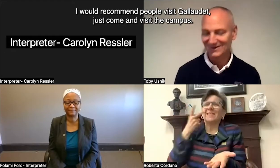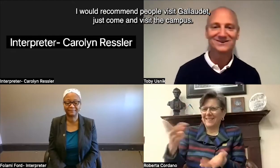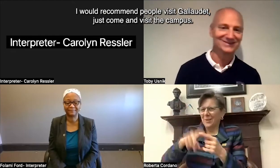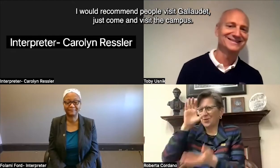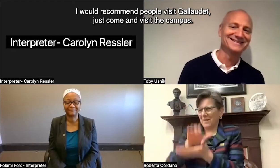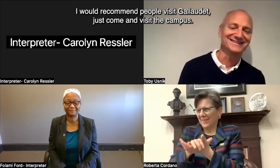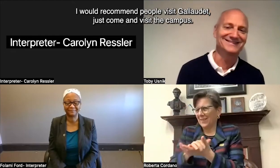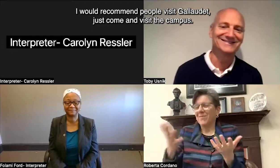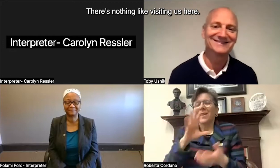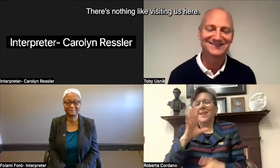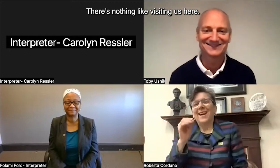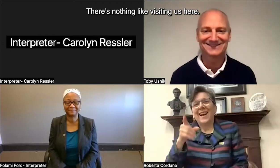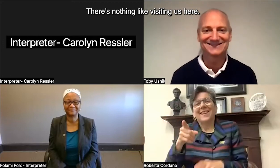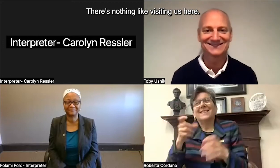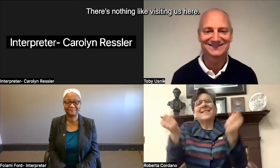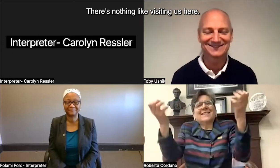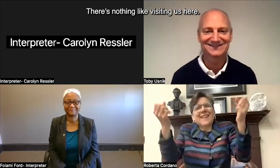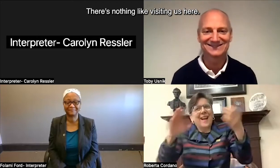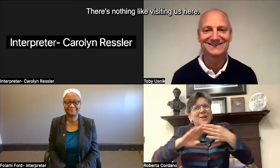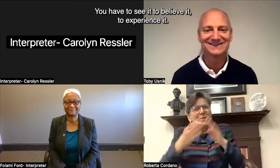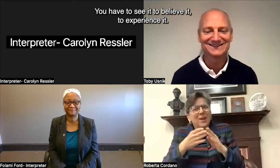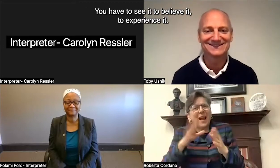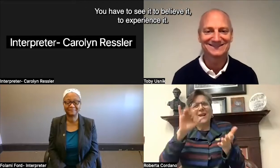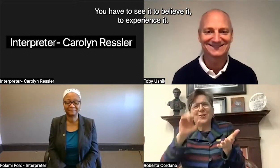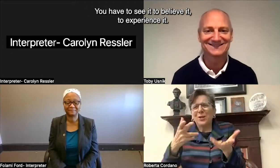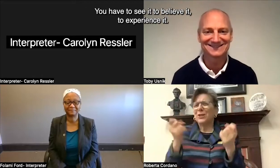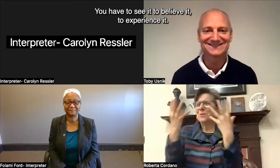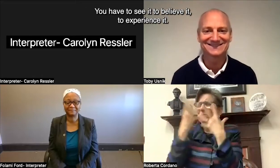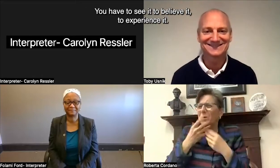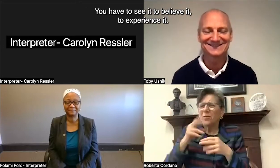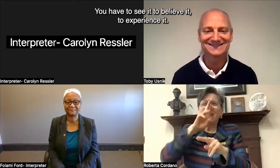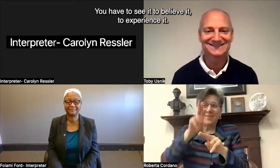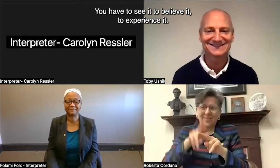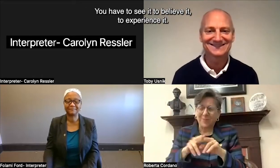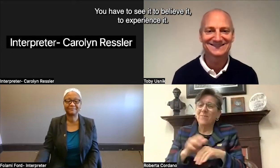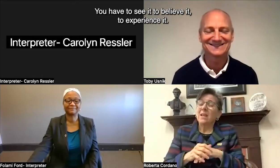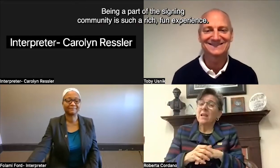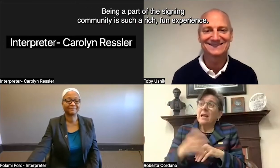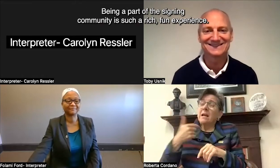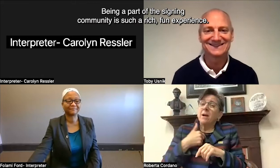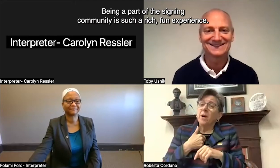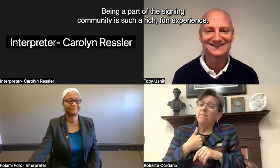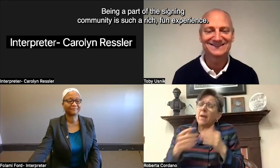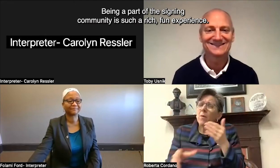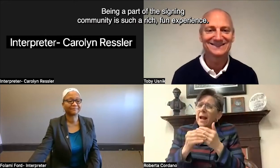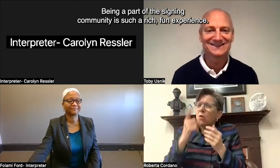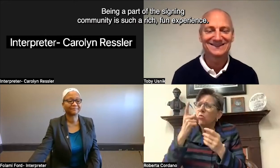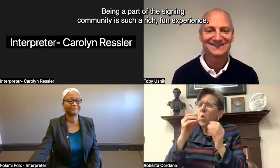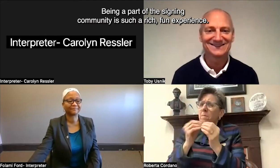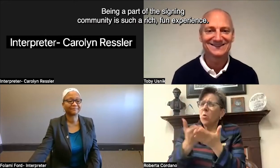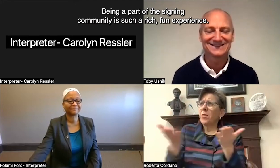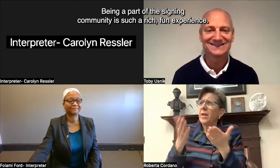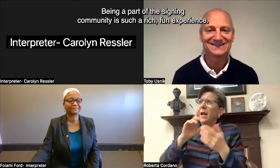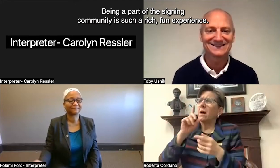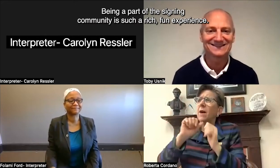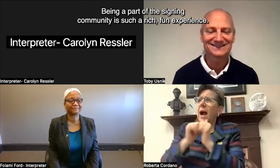nothing like visiting us here. You have to see it, to believe it, to experience it. Being a part of the signing community is such a rich, fun experience.